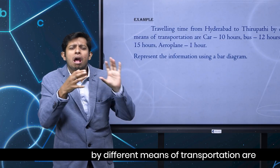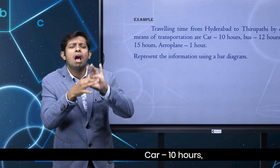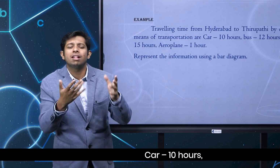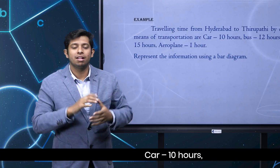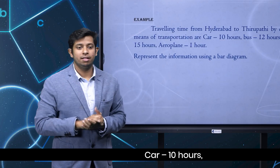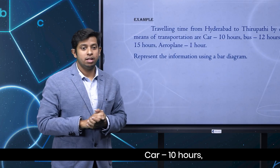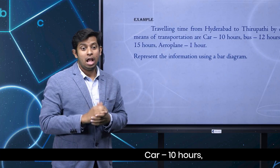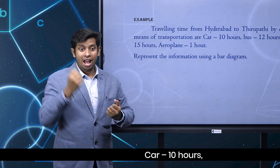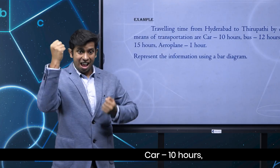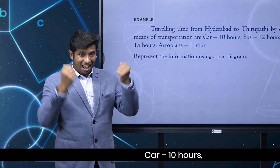car 10 hours,